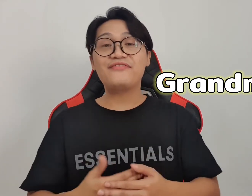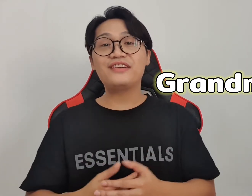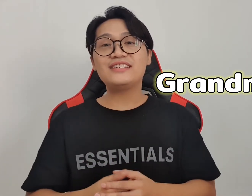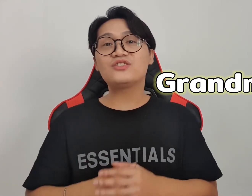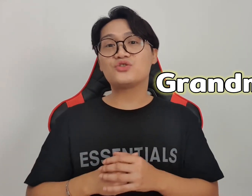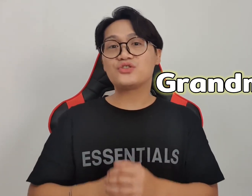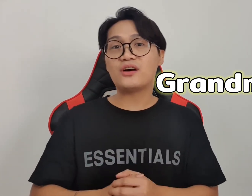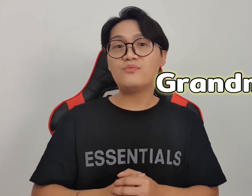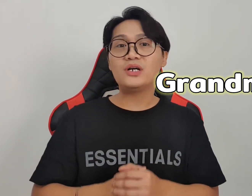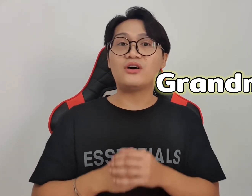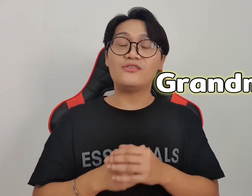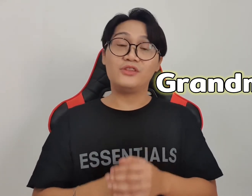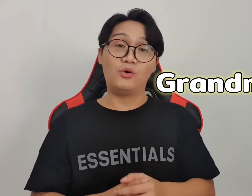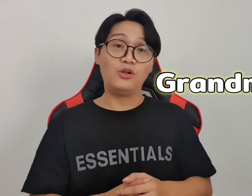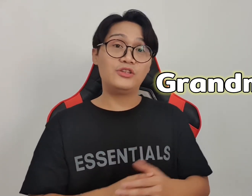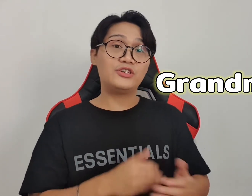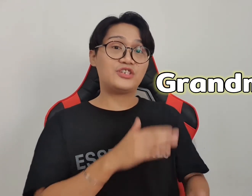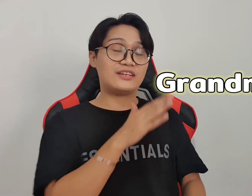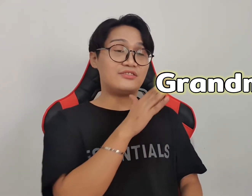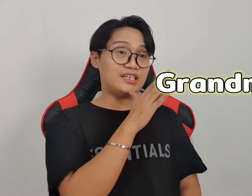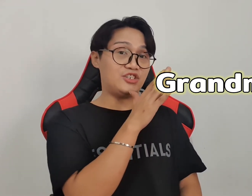reference to someone of the older generation.